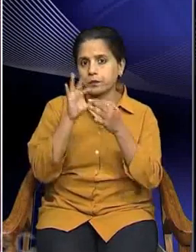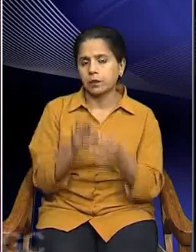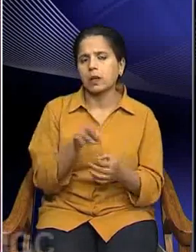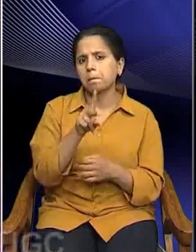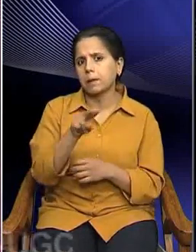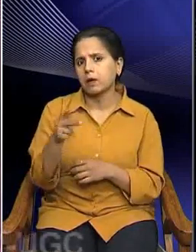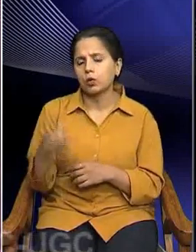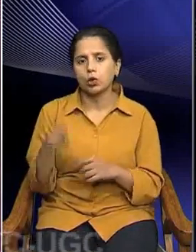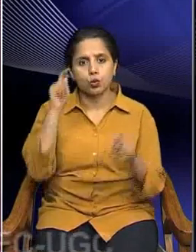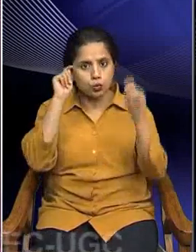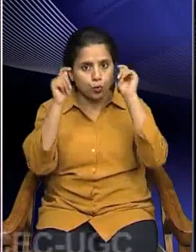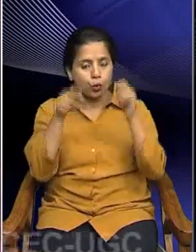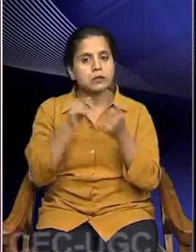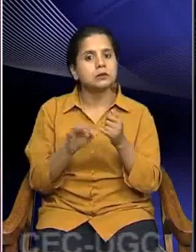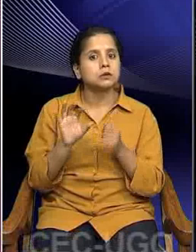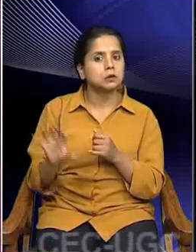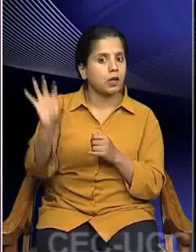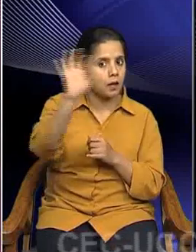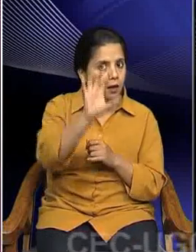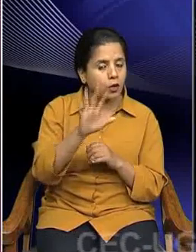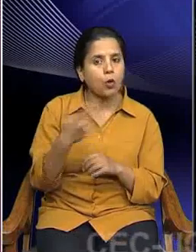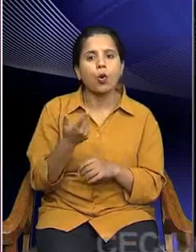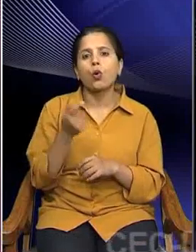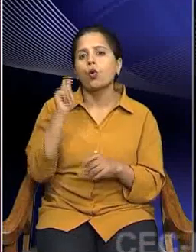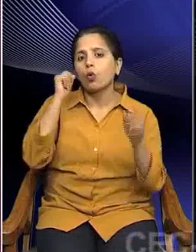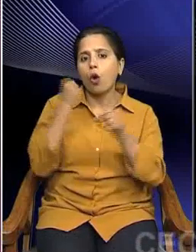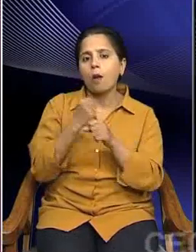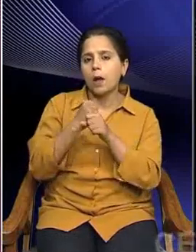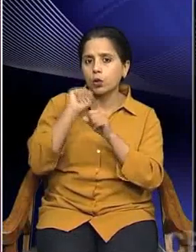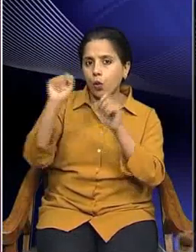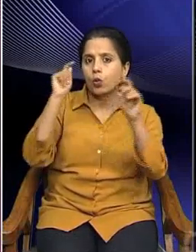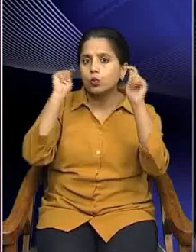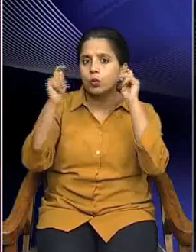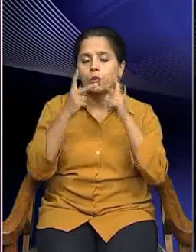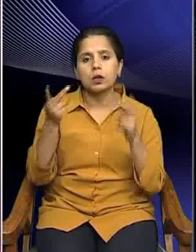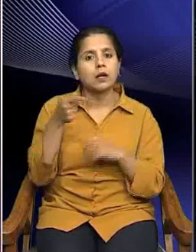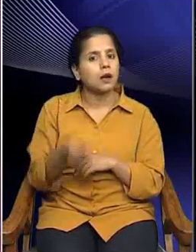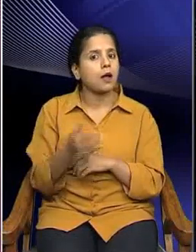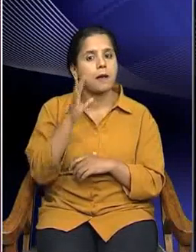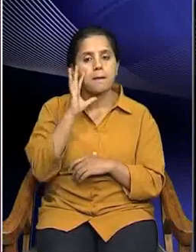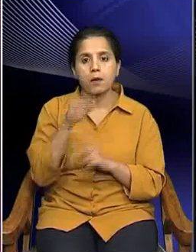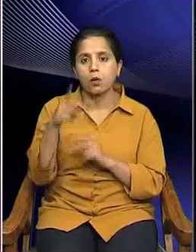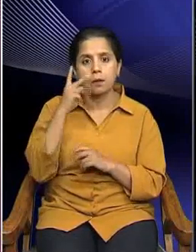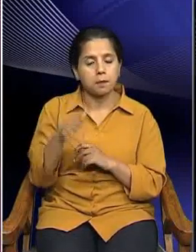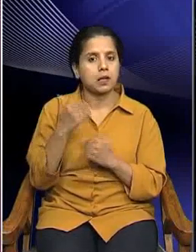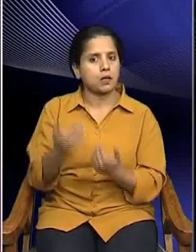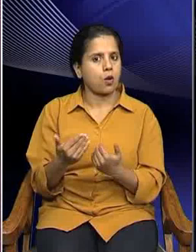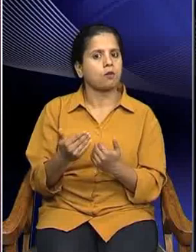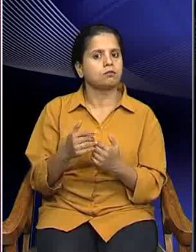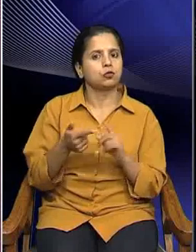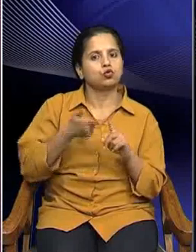means that the role of the state, the role of the government today is basically to build